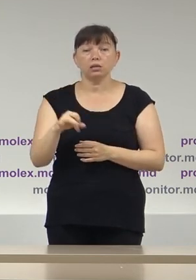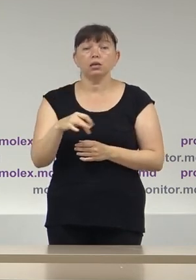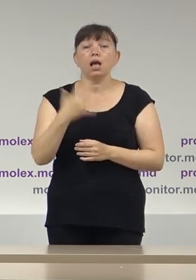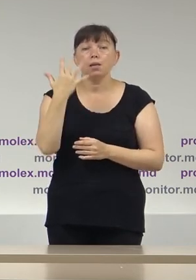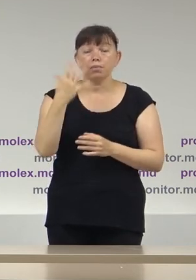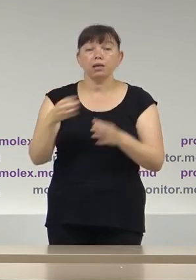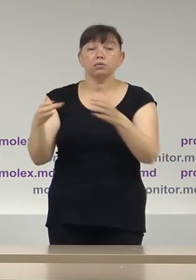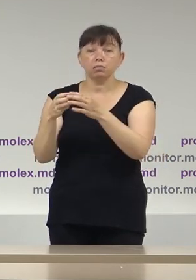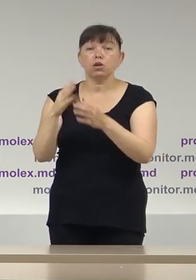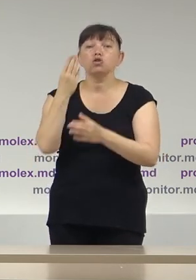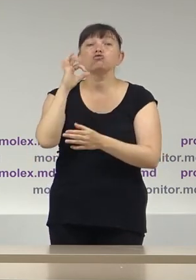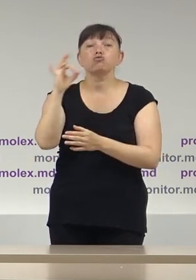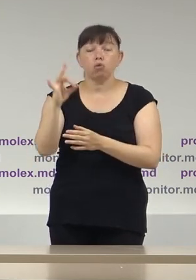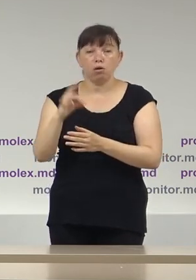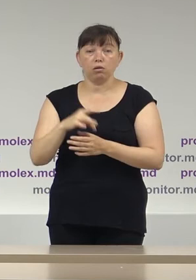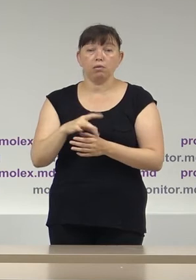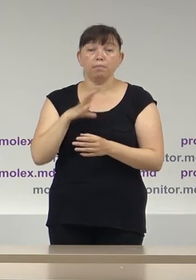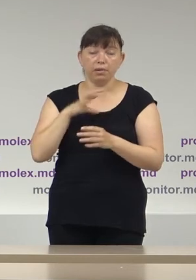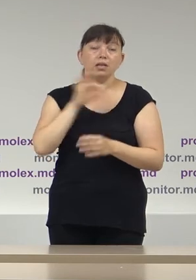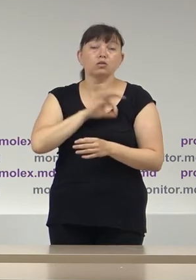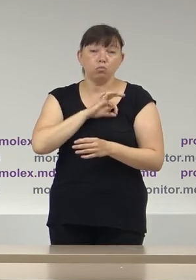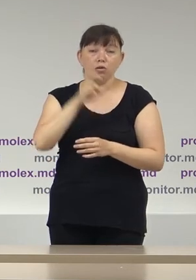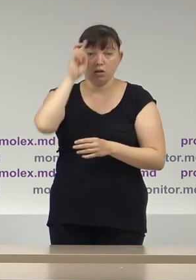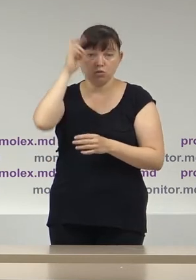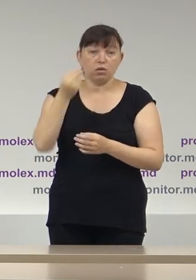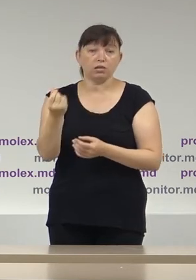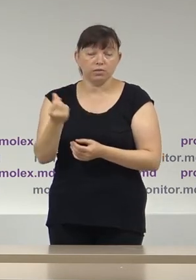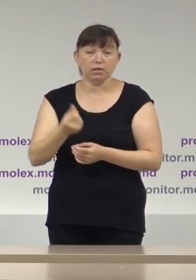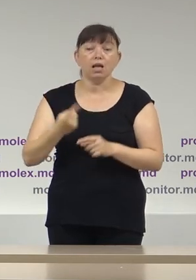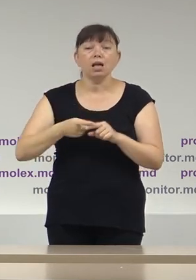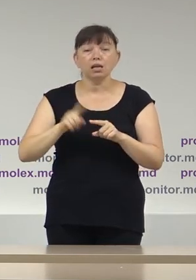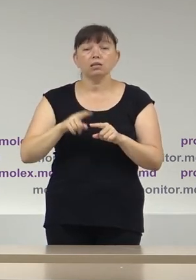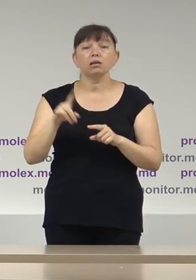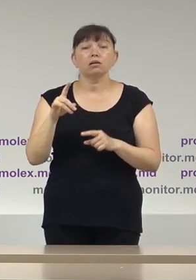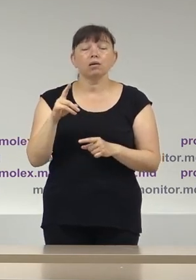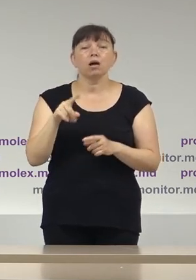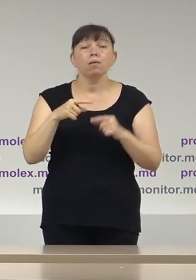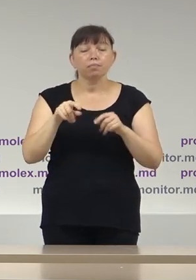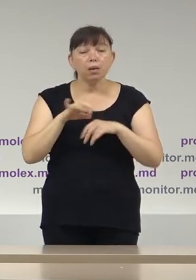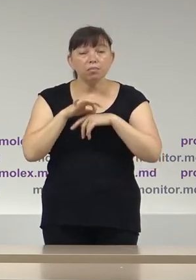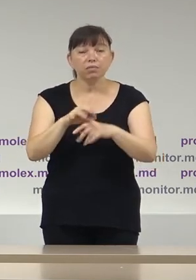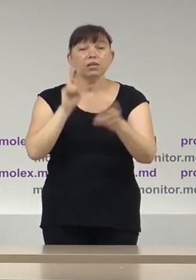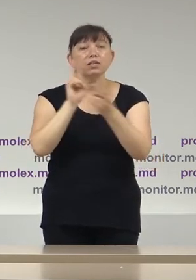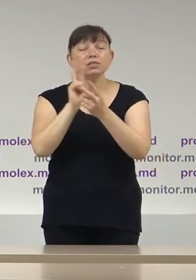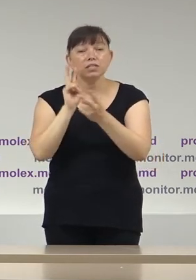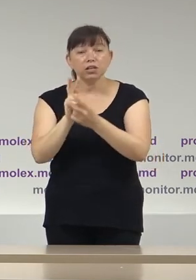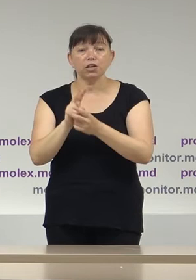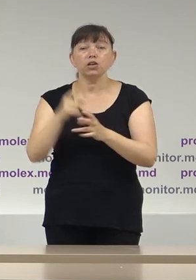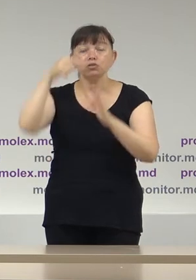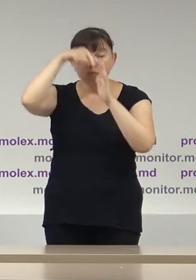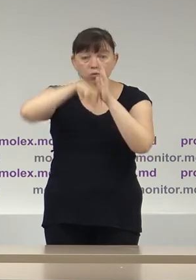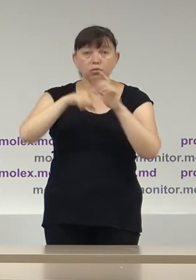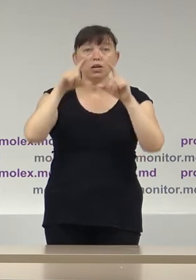cases Electoral Bloc Renato Usati, and 5 cases by Shore Party. regarding the types of administrative